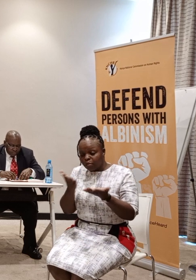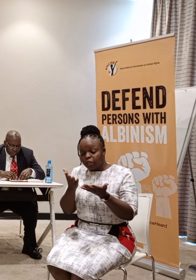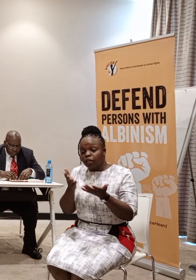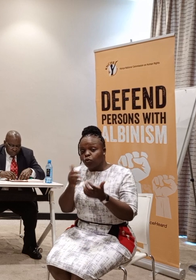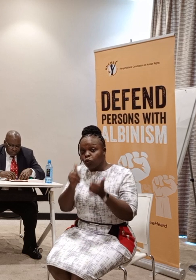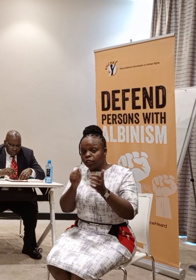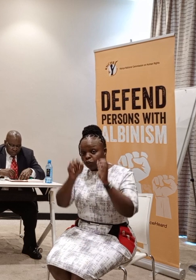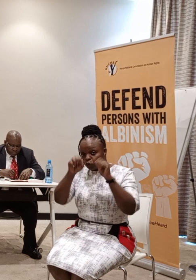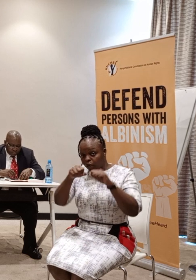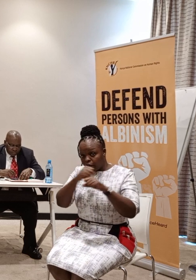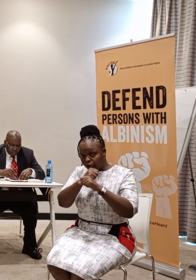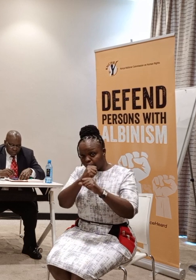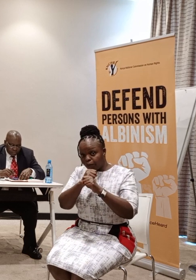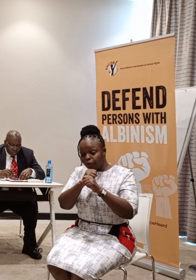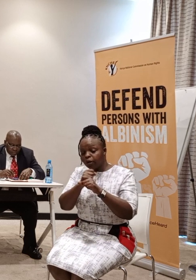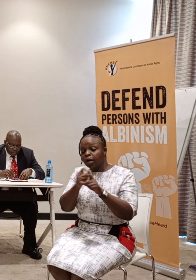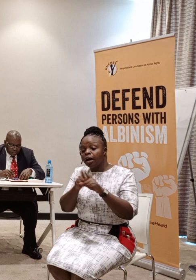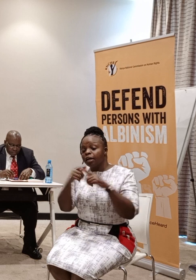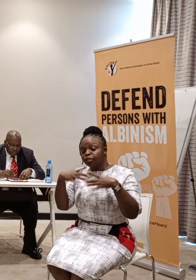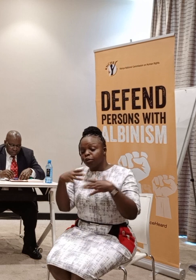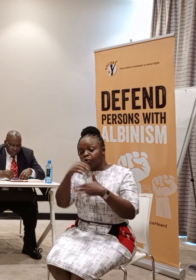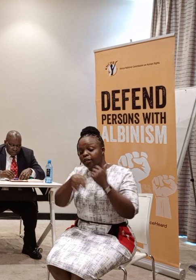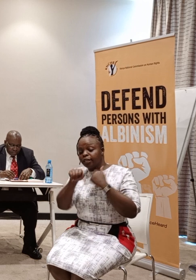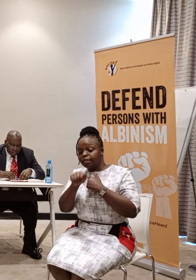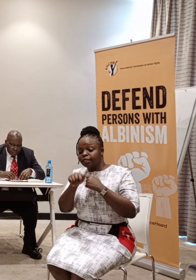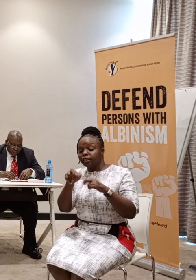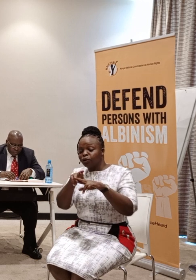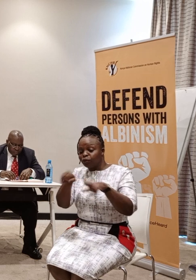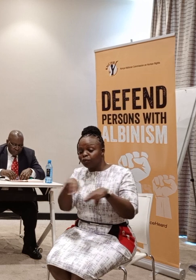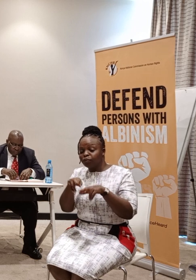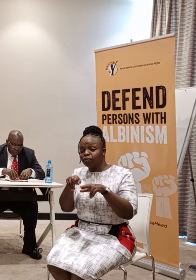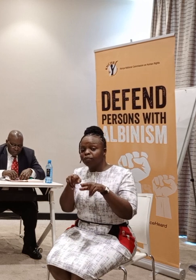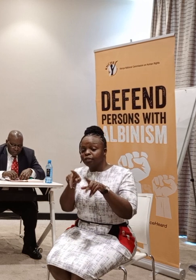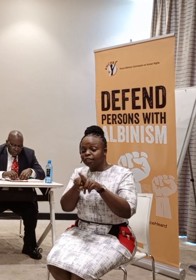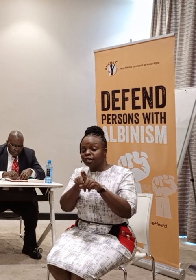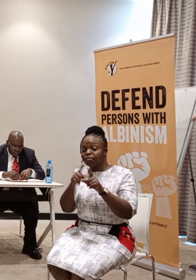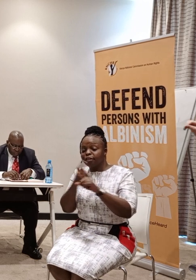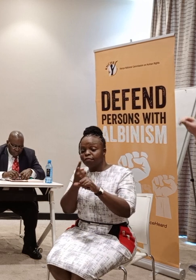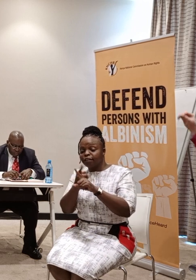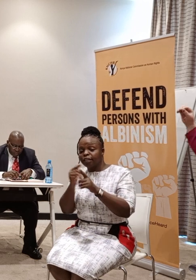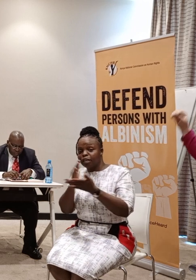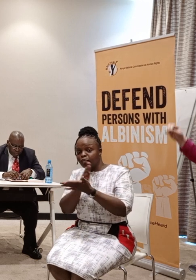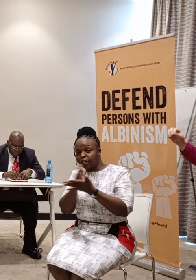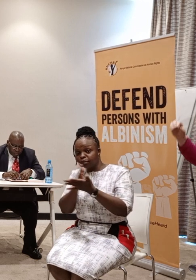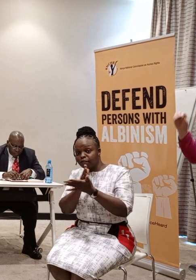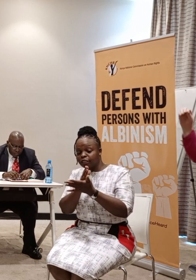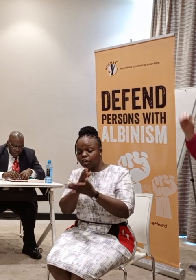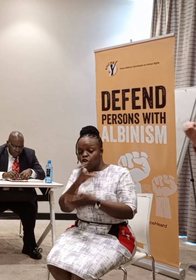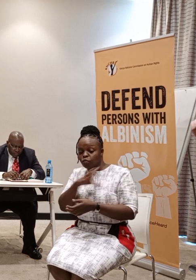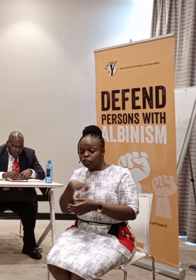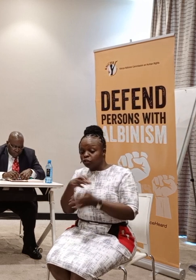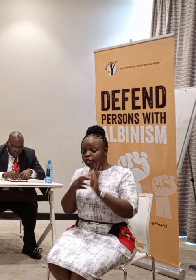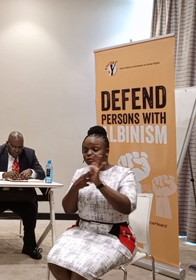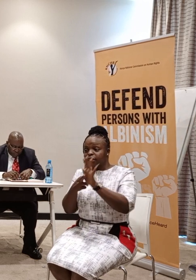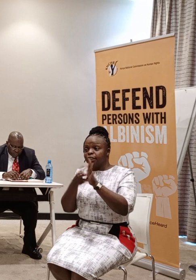do as the people in this room and the different departments and commissions represented